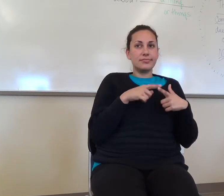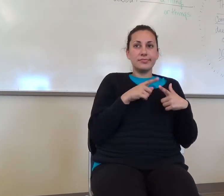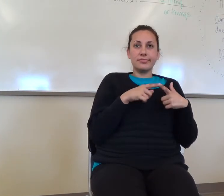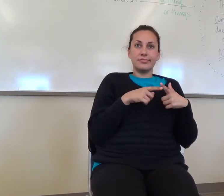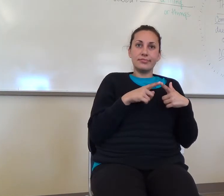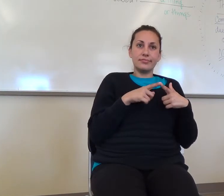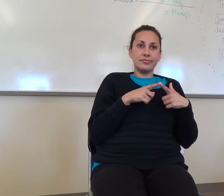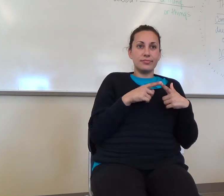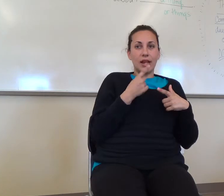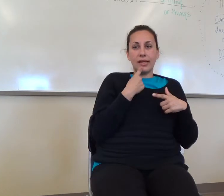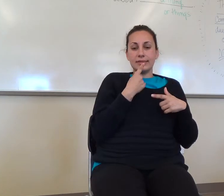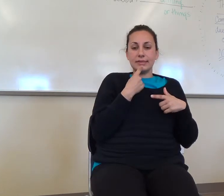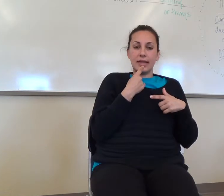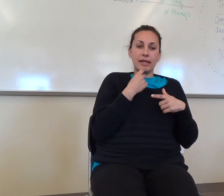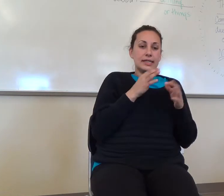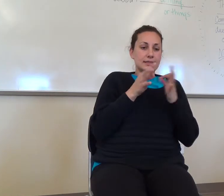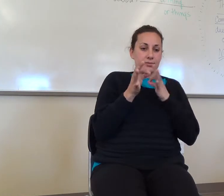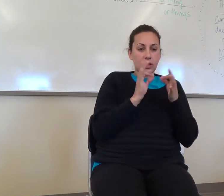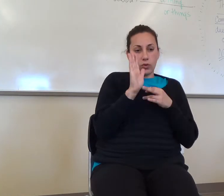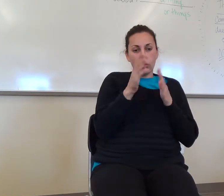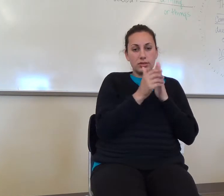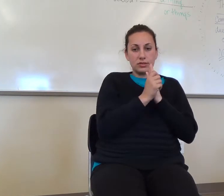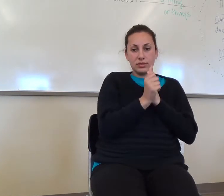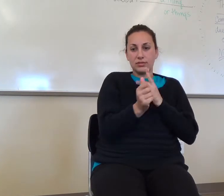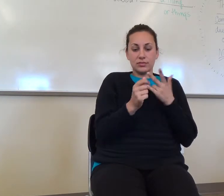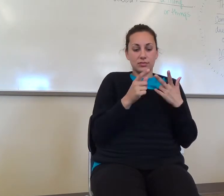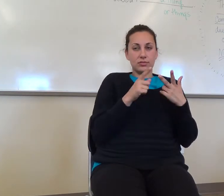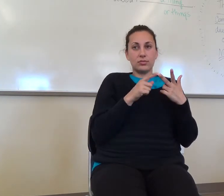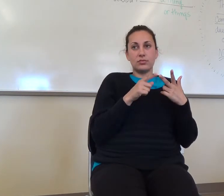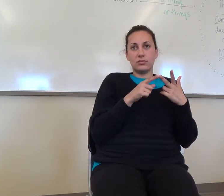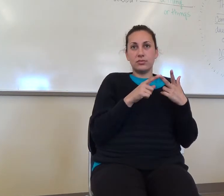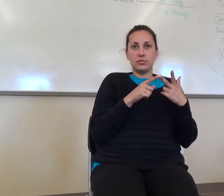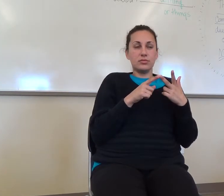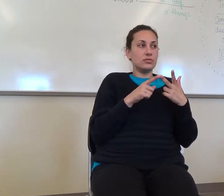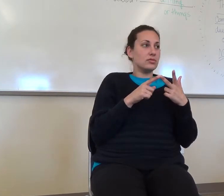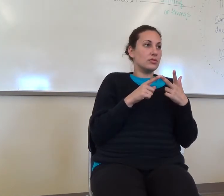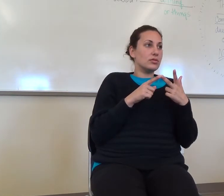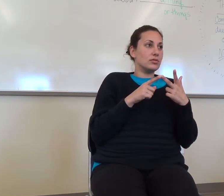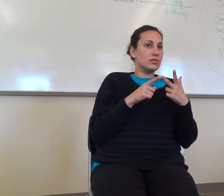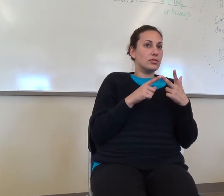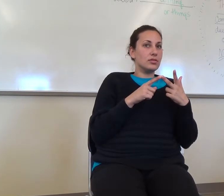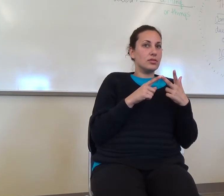Say your skills. I'm just doing reading paraphrases. And